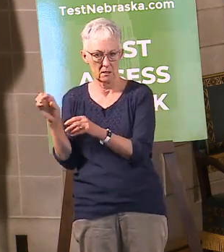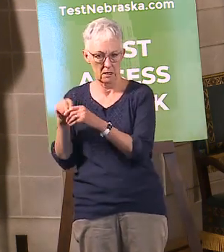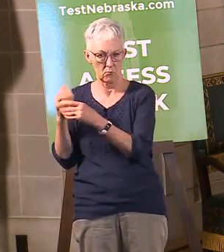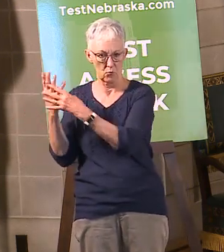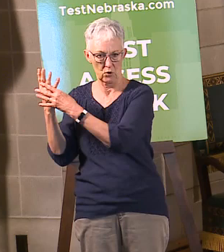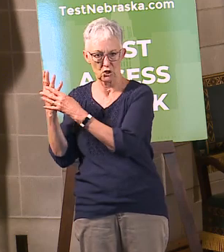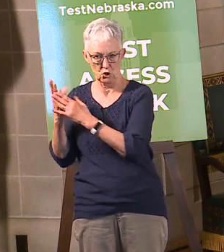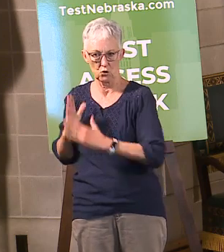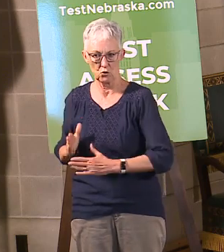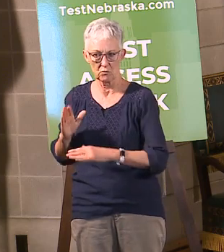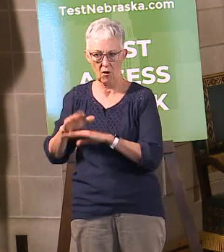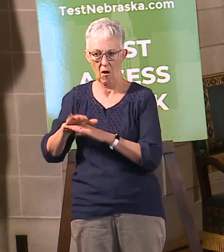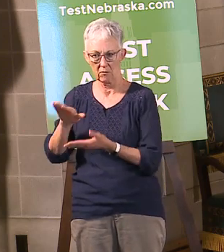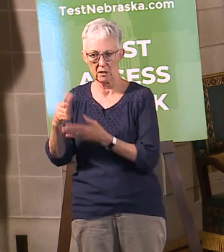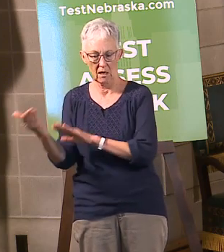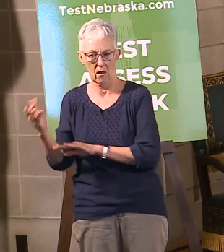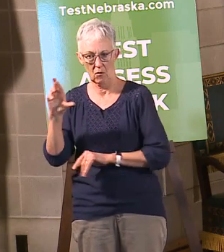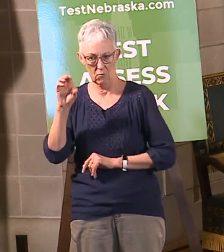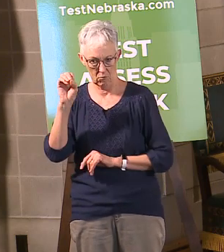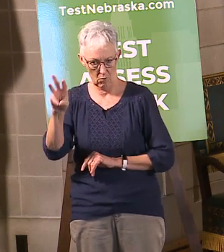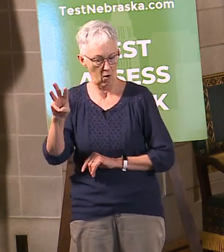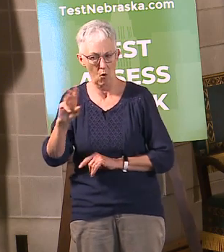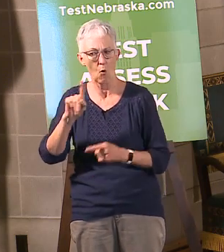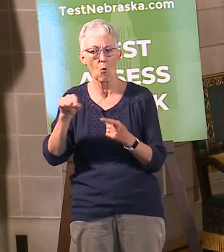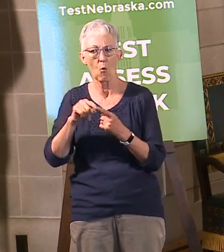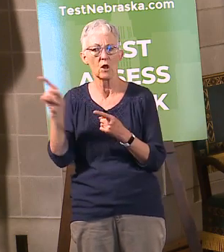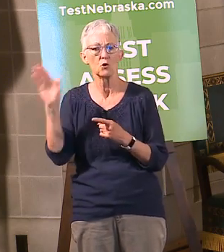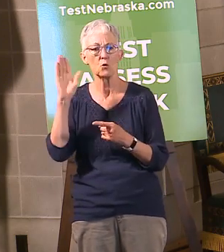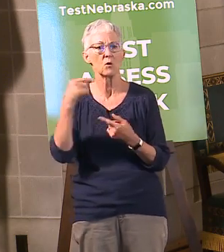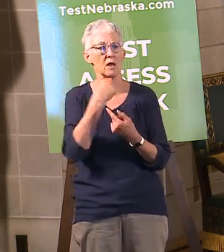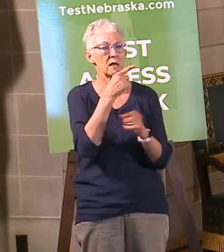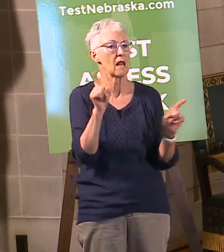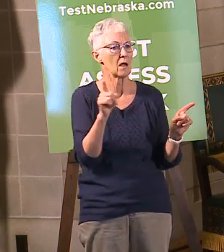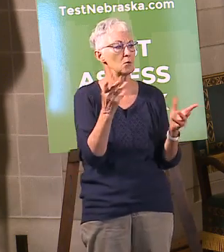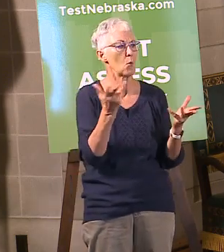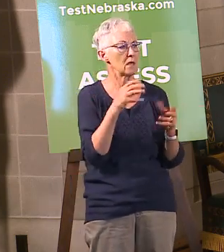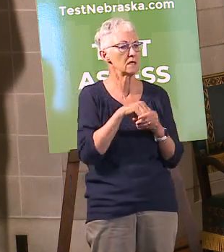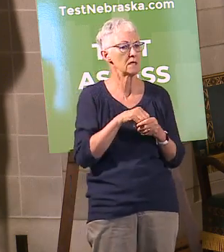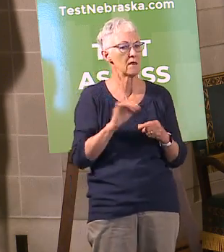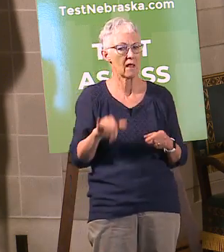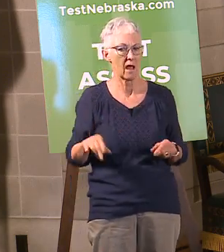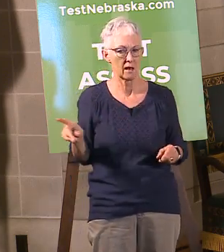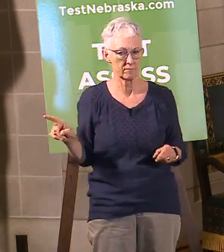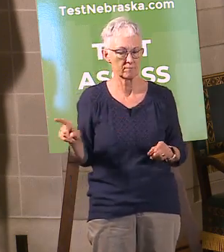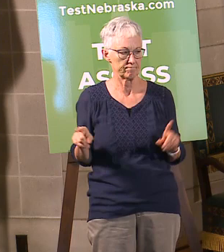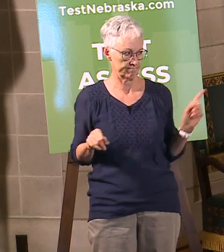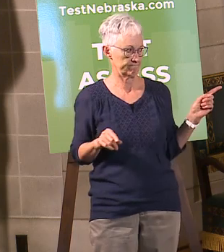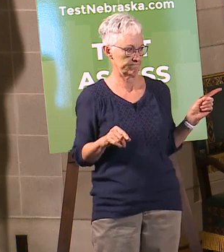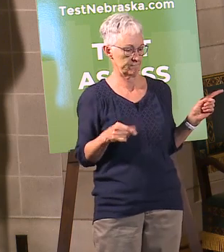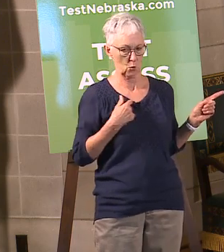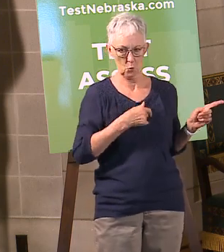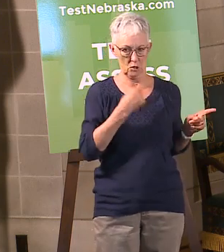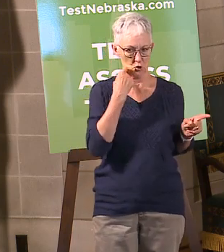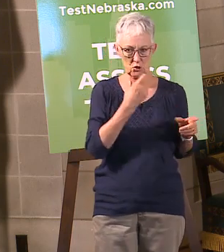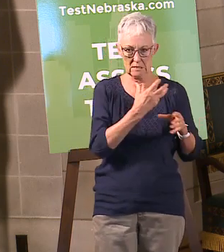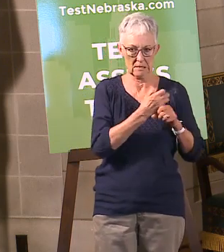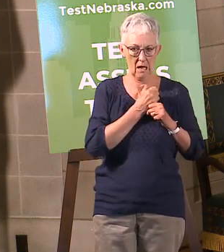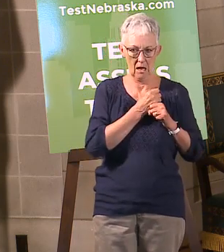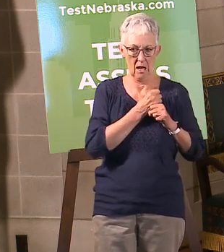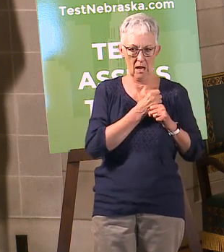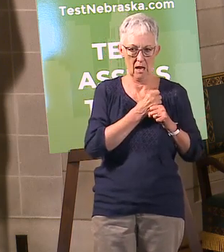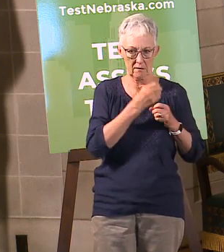we just got the ruling from the Nebraska Supreme Court. We will follow the Nebraska Supreme Court rulings. I don't have a timeline for you with regard to the release of those